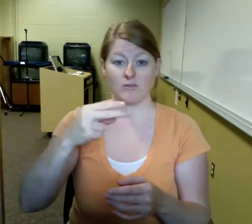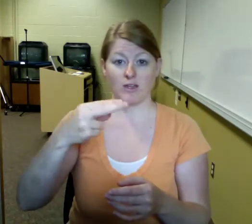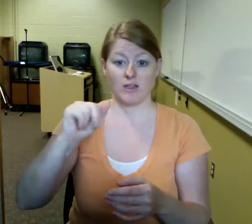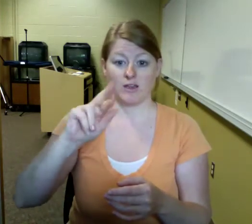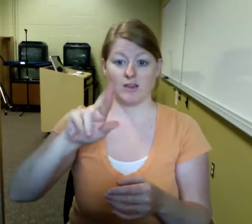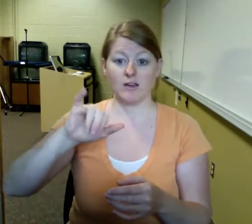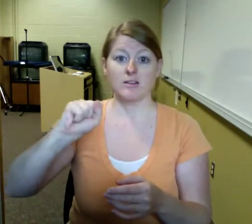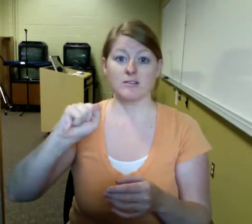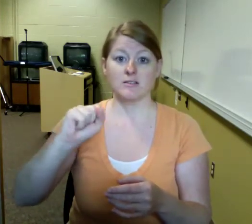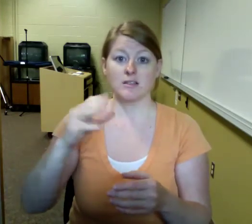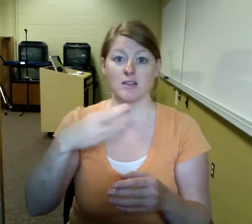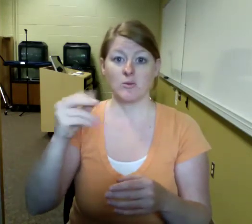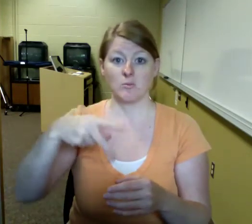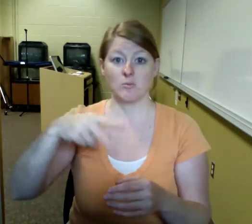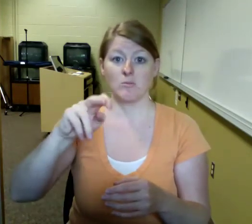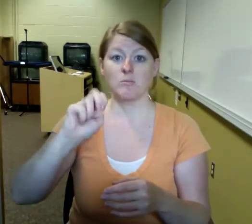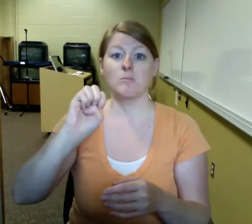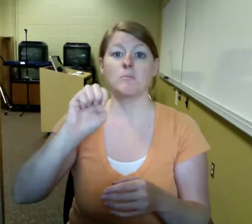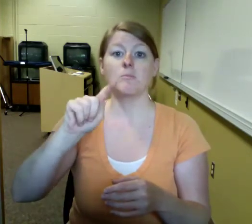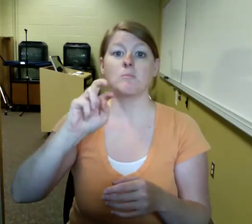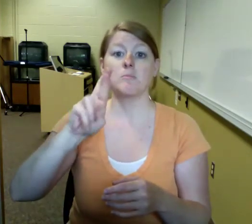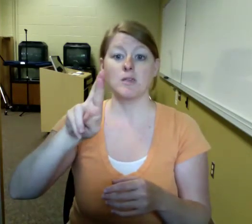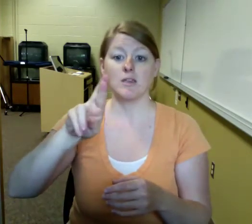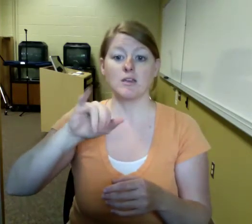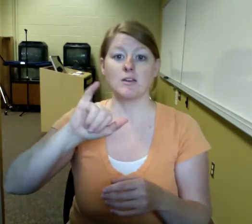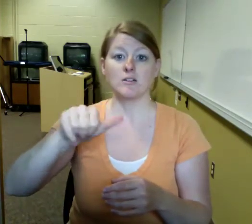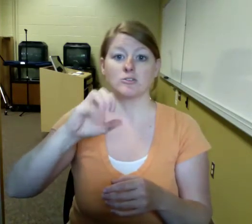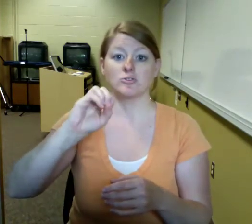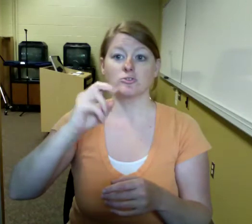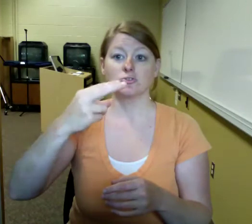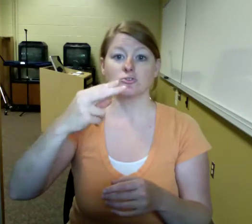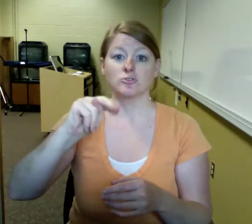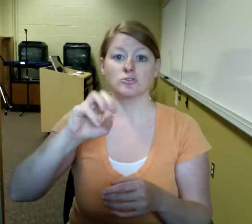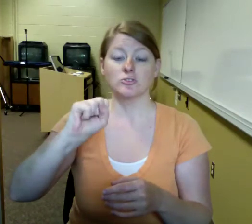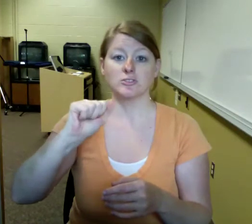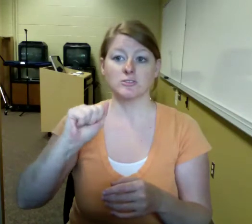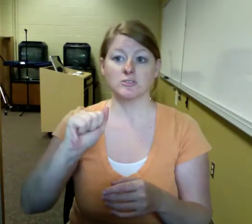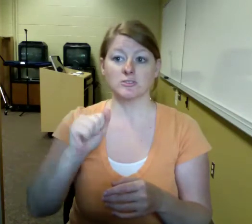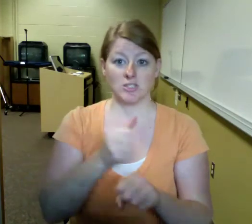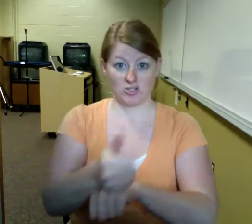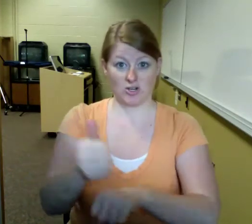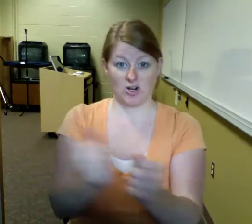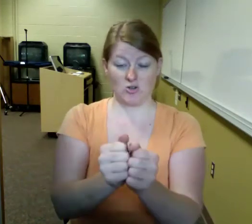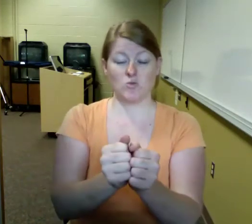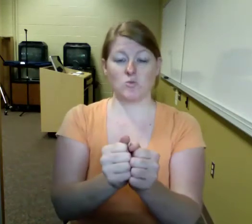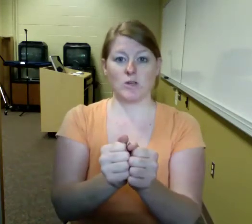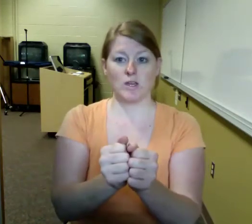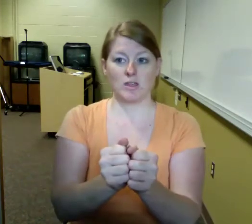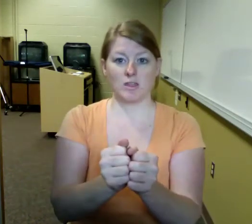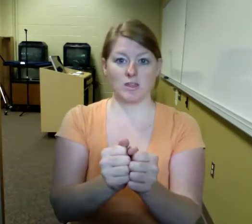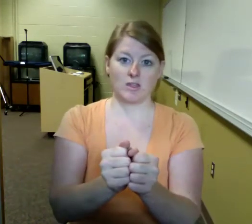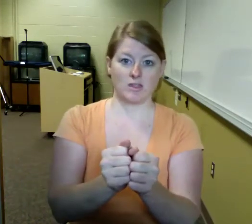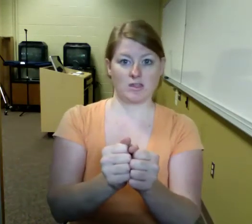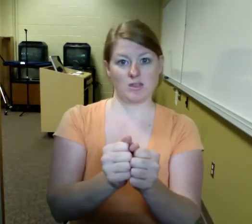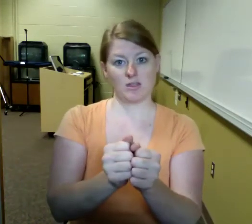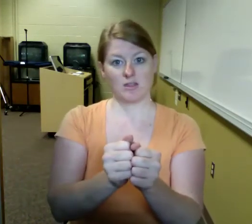are charged with a crime of robbery with a firearm, which is classified as a felony. To the